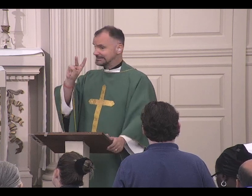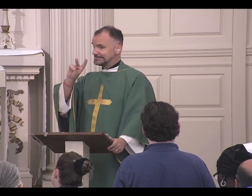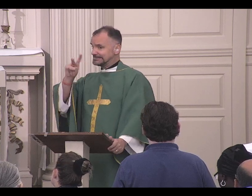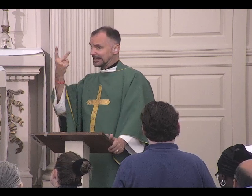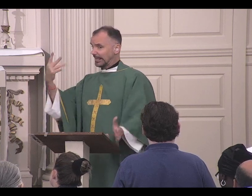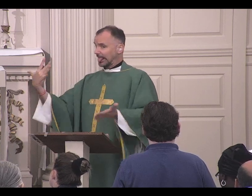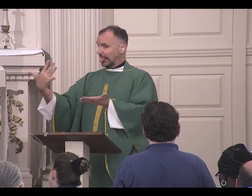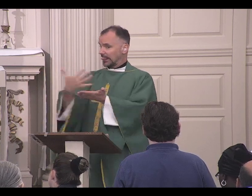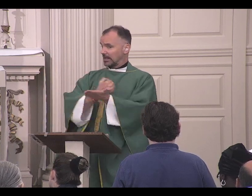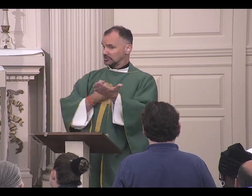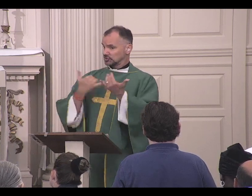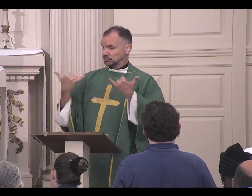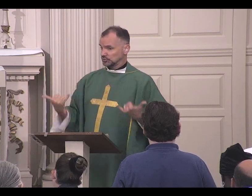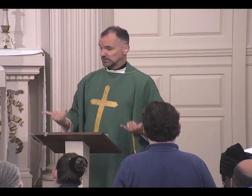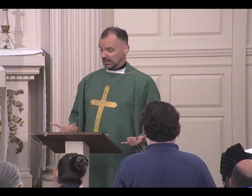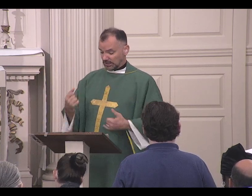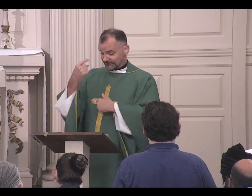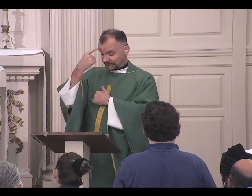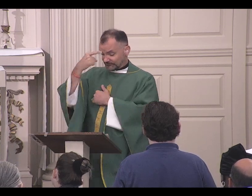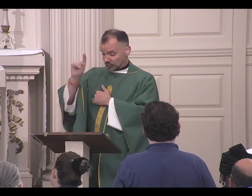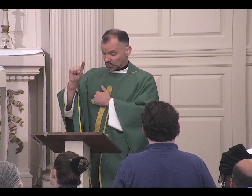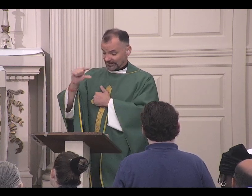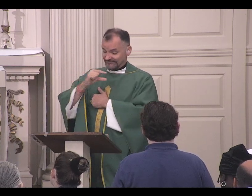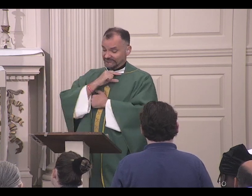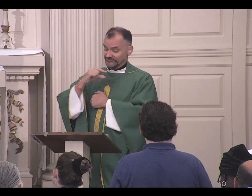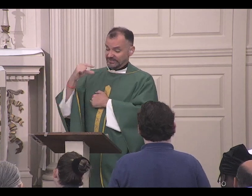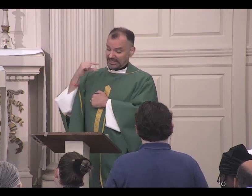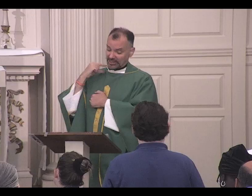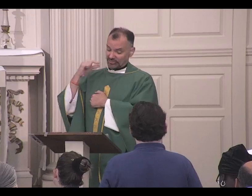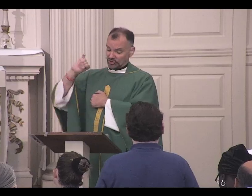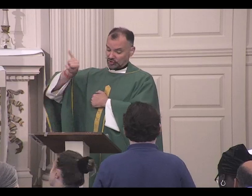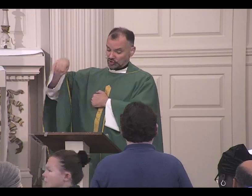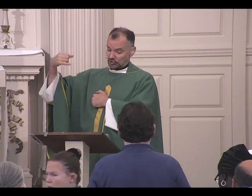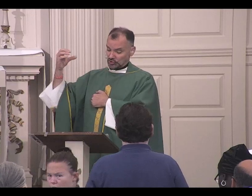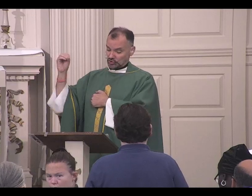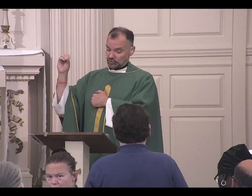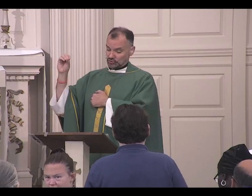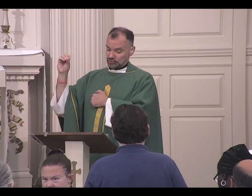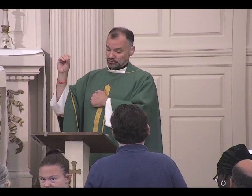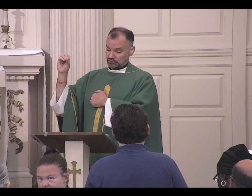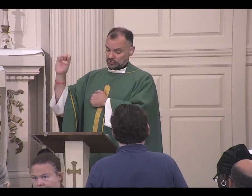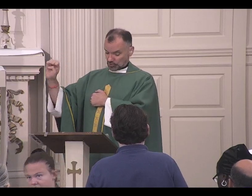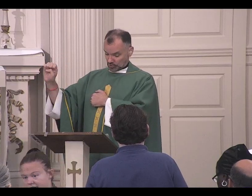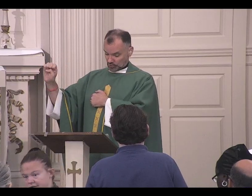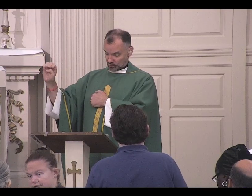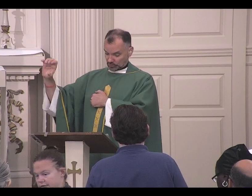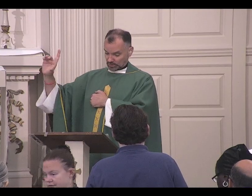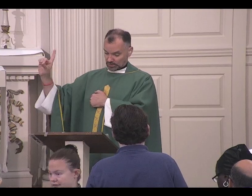And today's second collection is for Father Joe